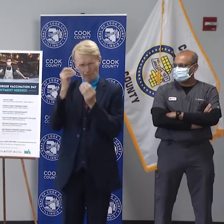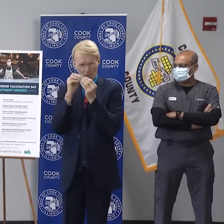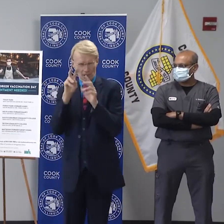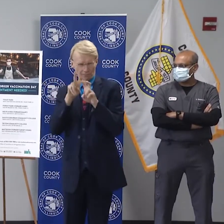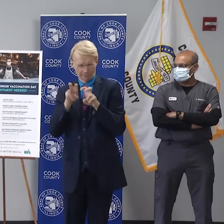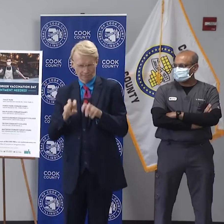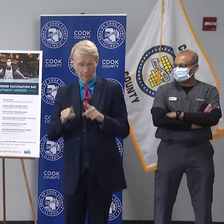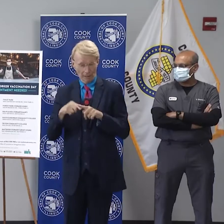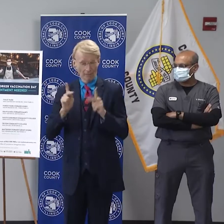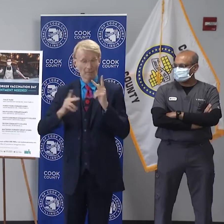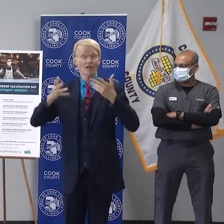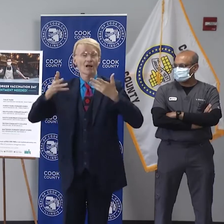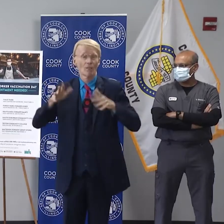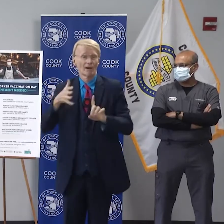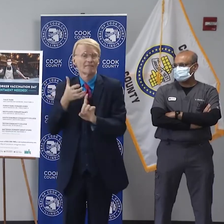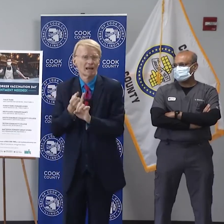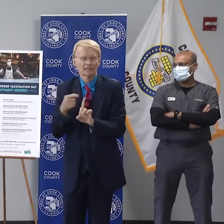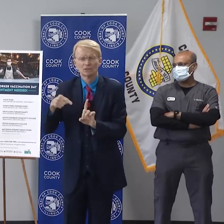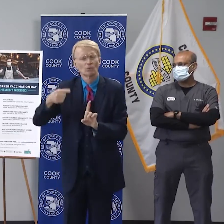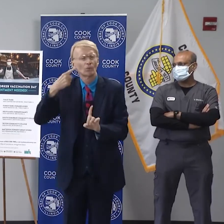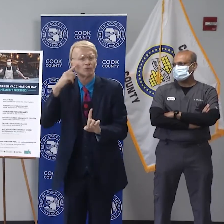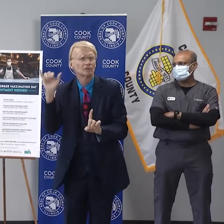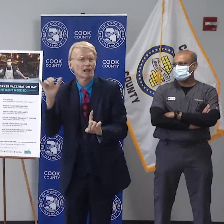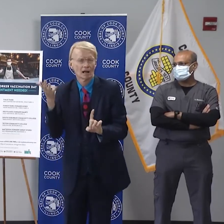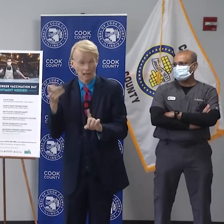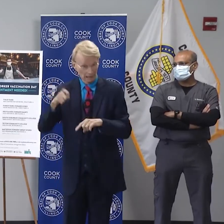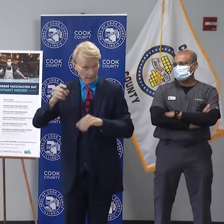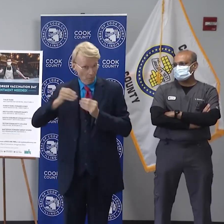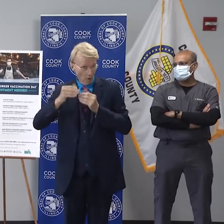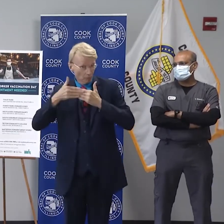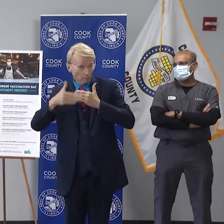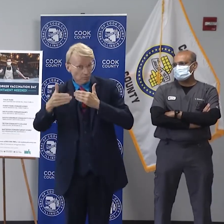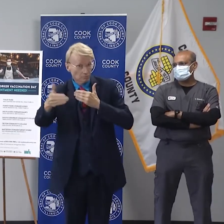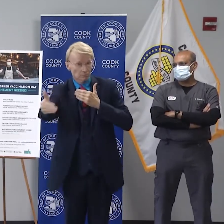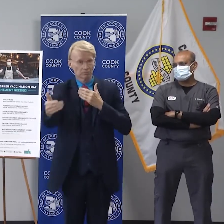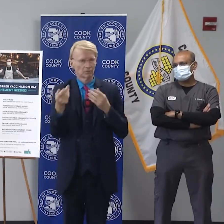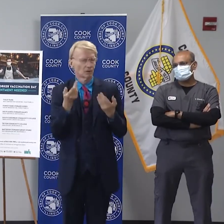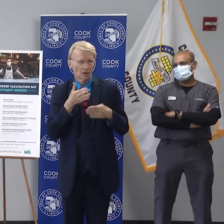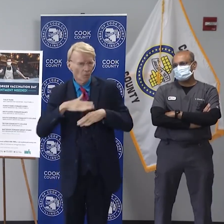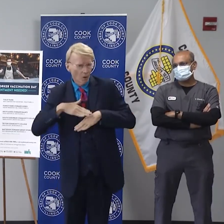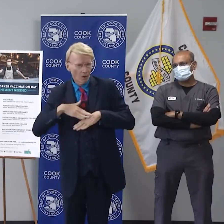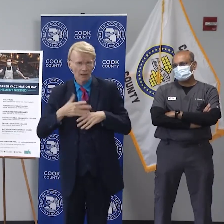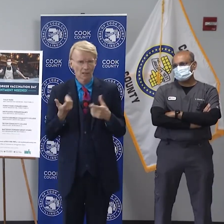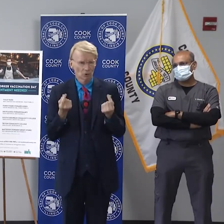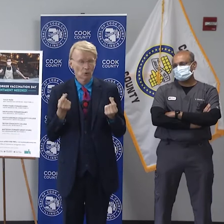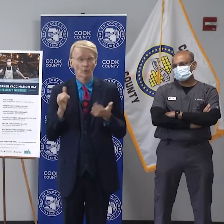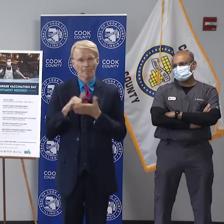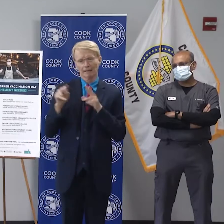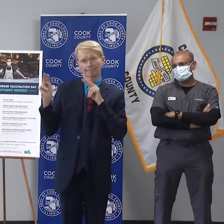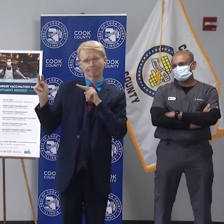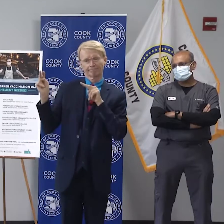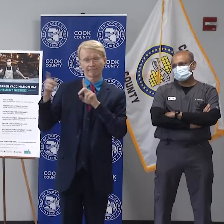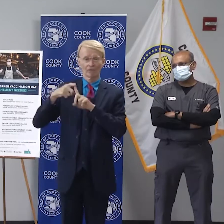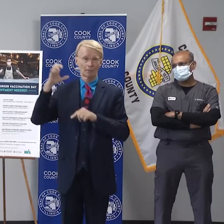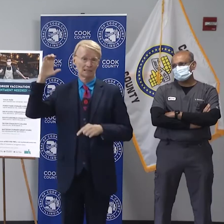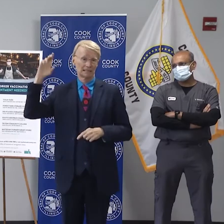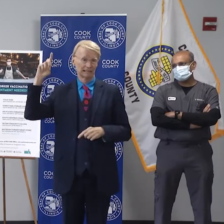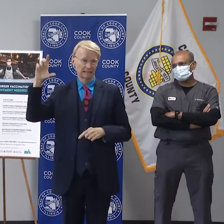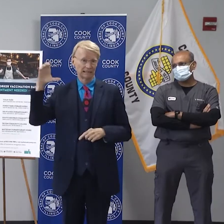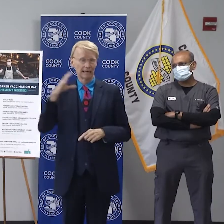more about what it means to be vaccinated and the precautions and activities that you can take, and that governance is coming from the CDC